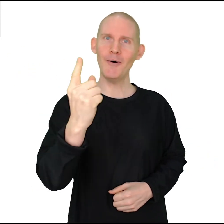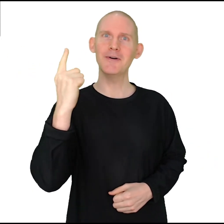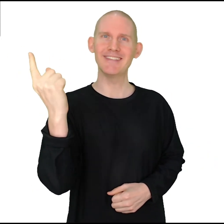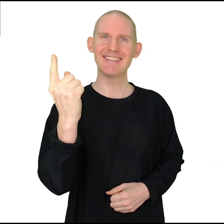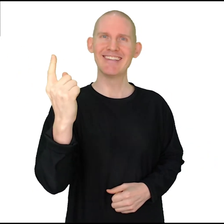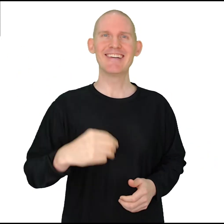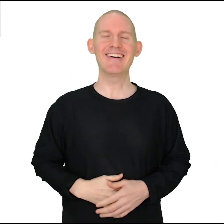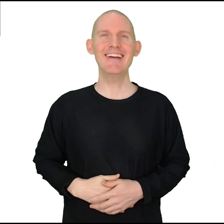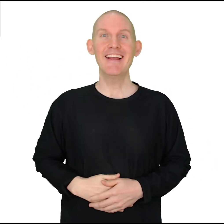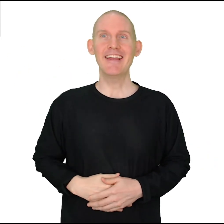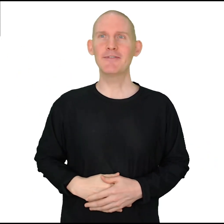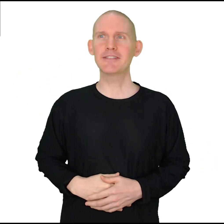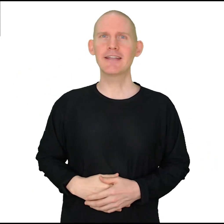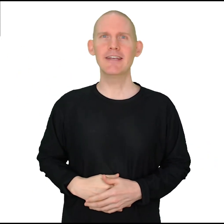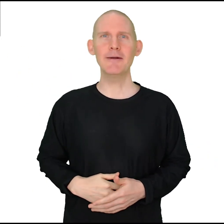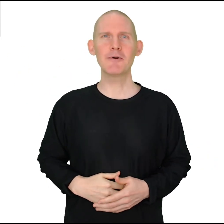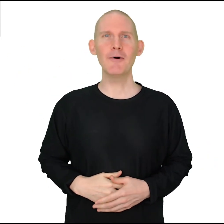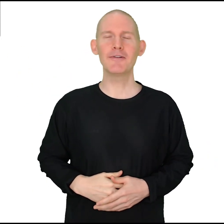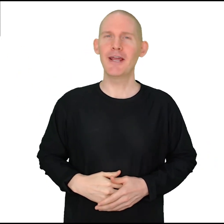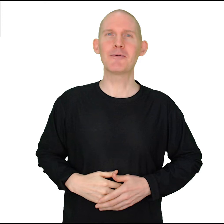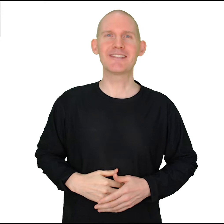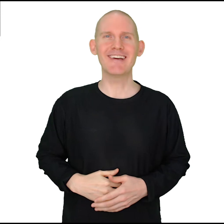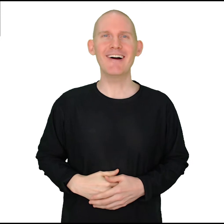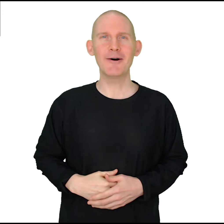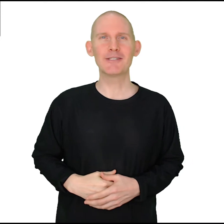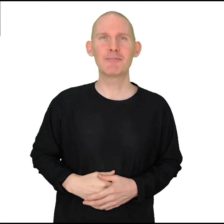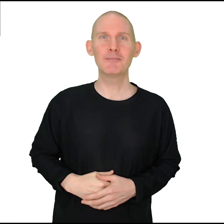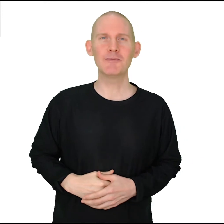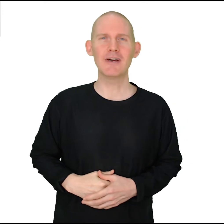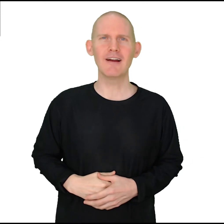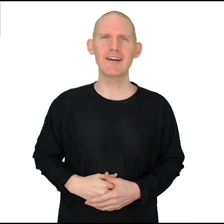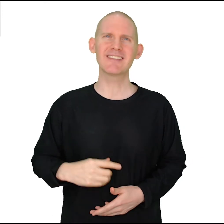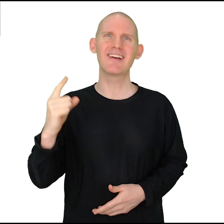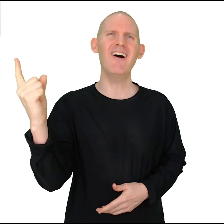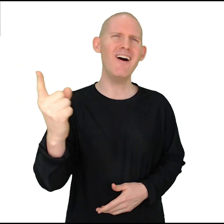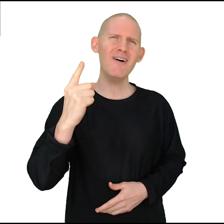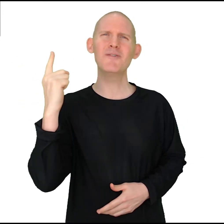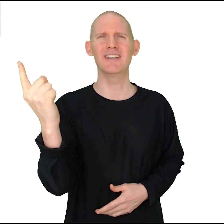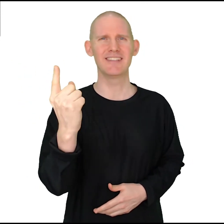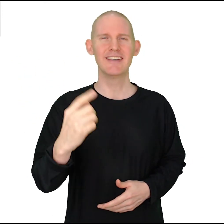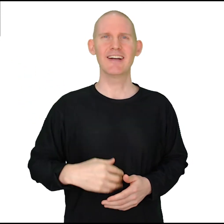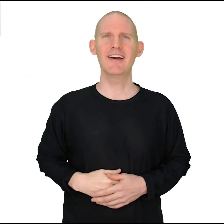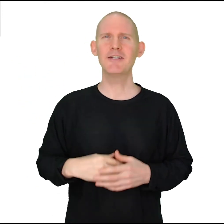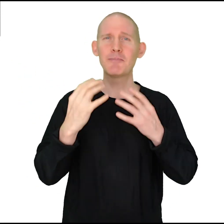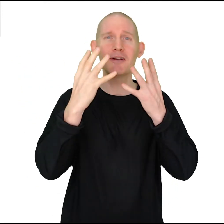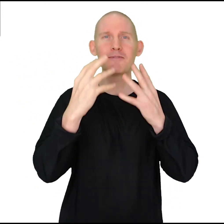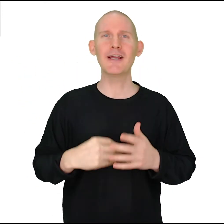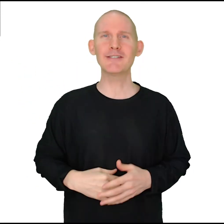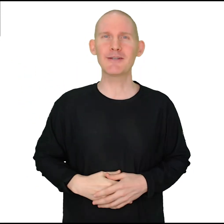always. All right, if it's like the neighbor's dog always poops in my yard, it's like always. All right, you can put in a facial